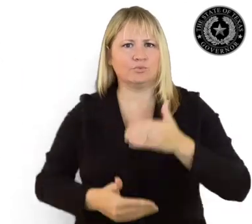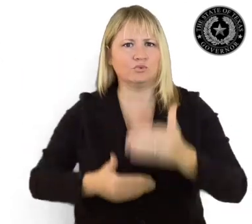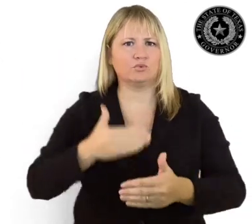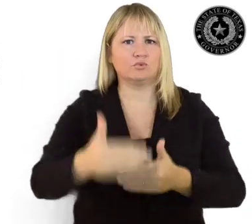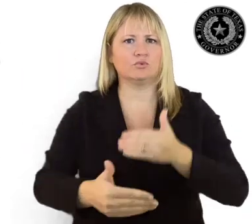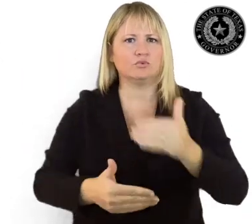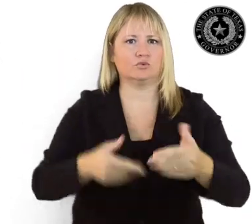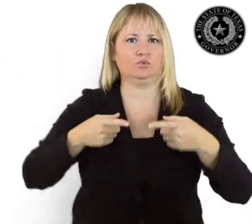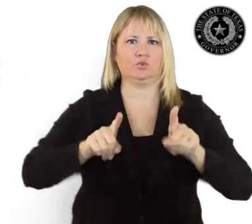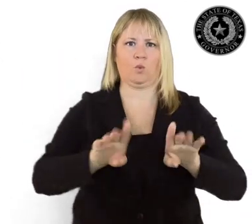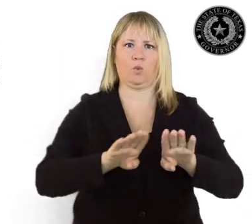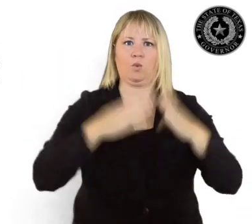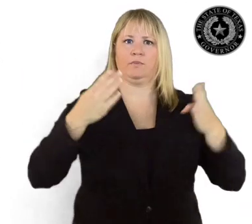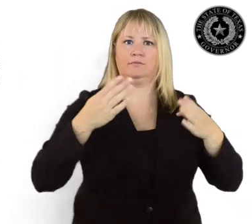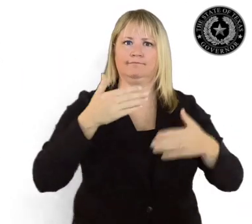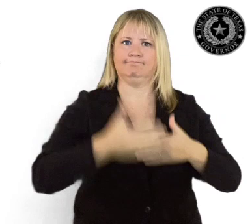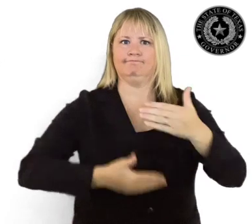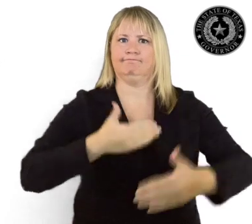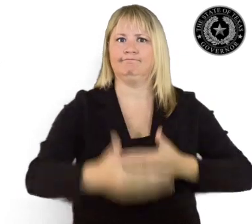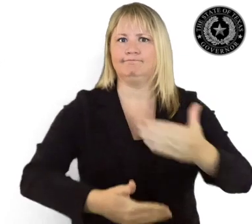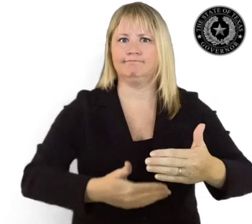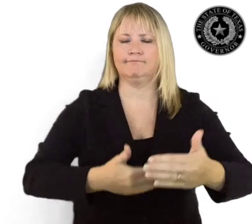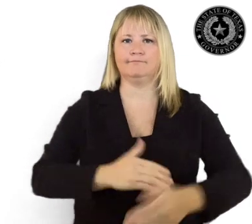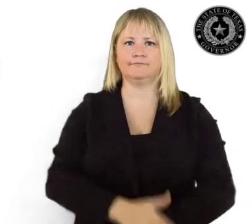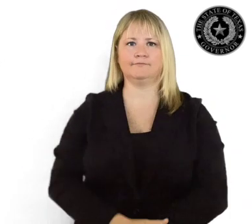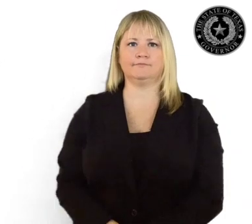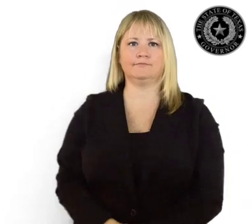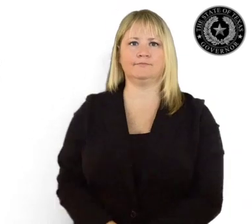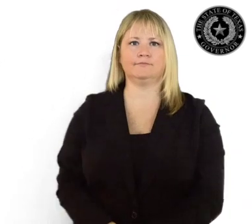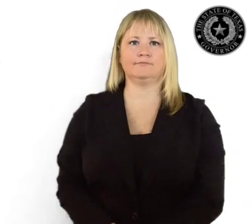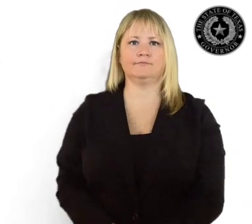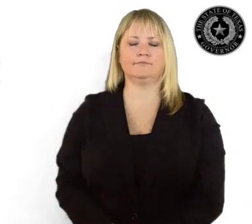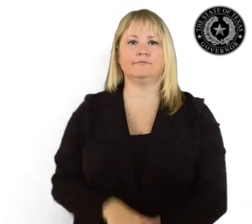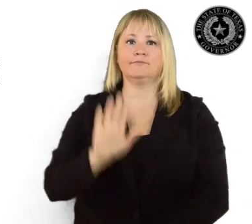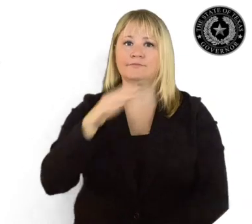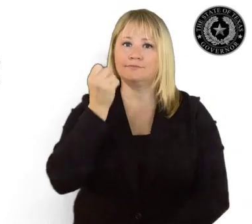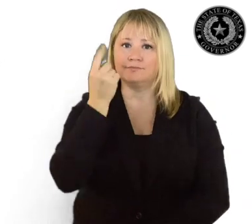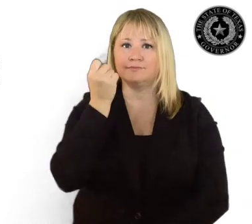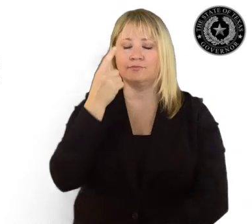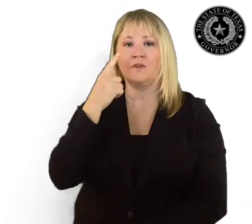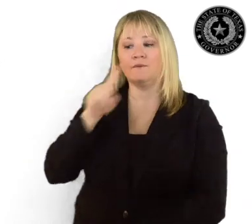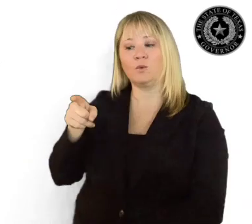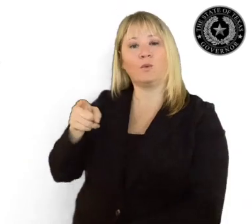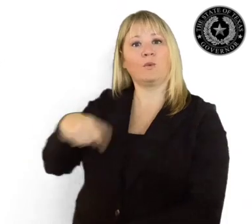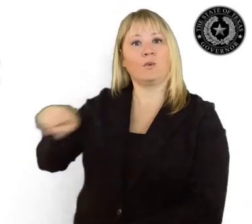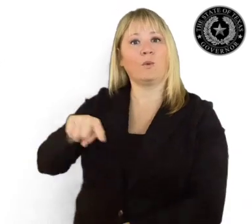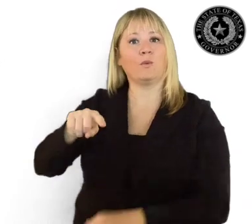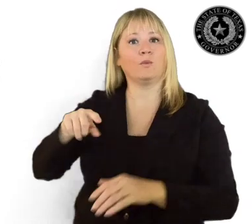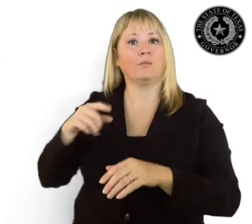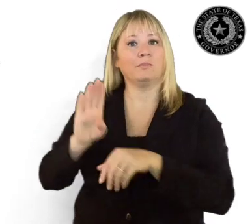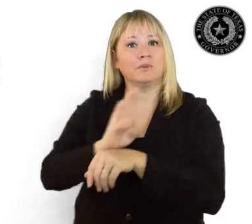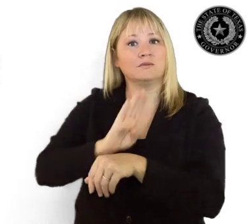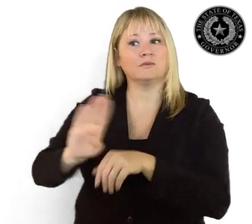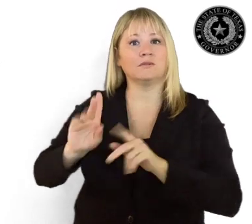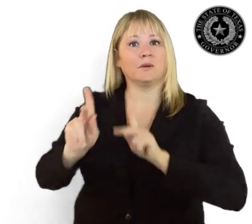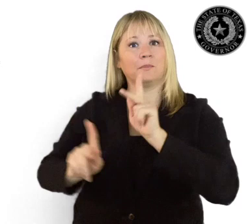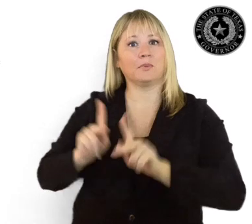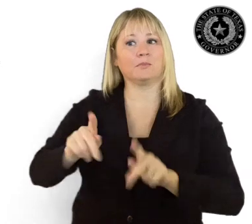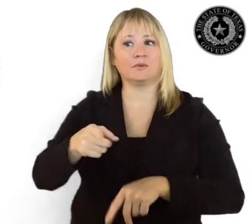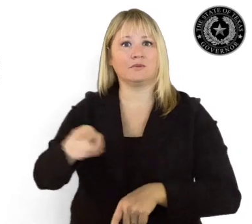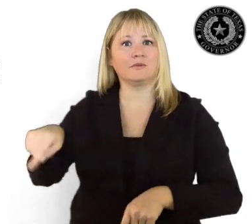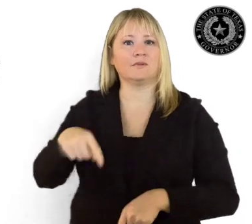with the minimum standards for safely reopening, but which should not be used to fault those who act in good faith, but can